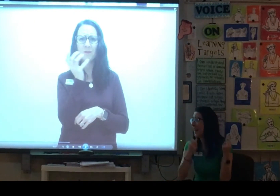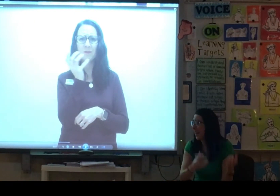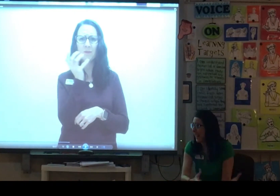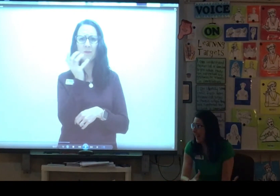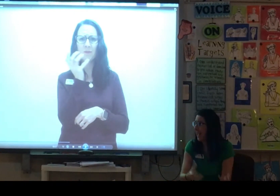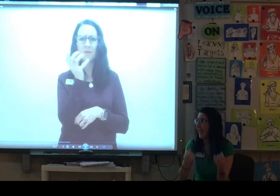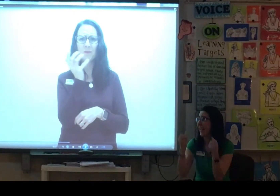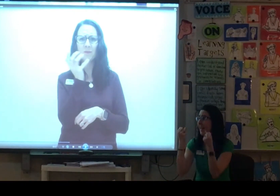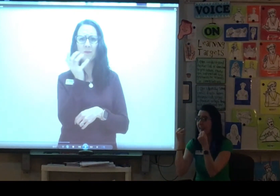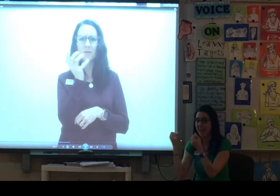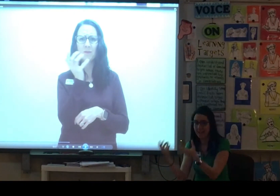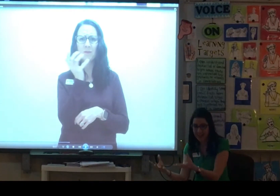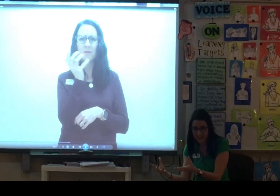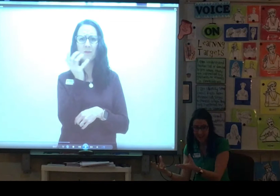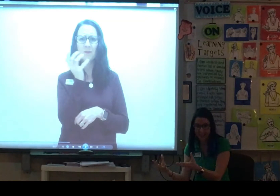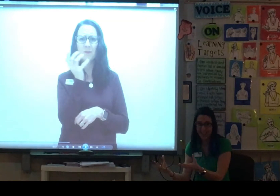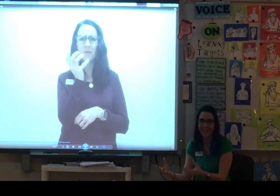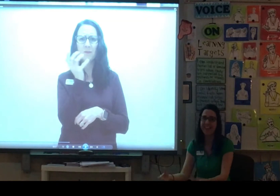Everybody. many,